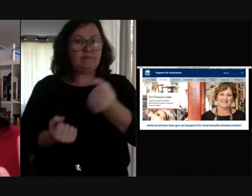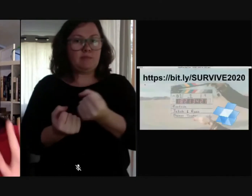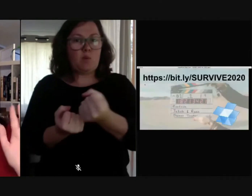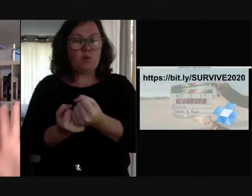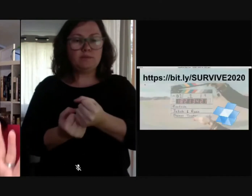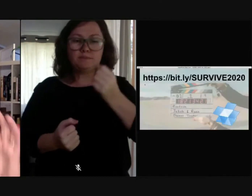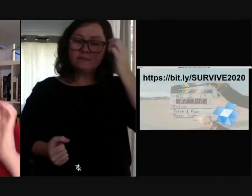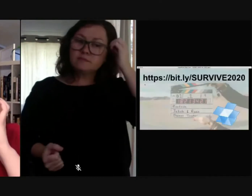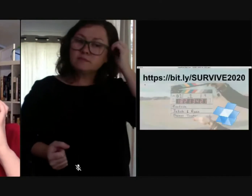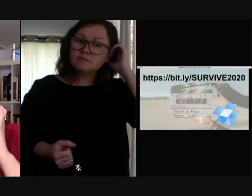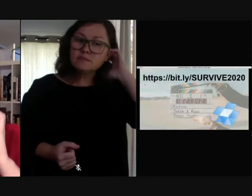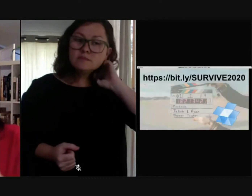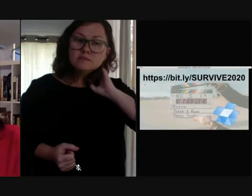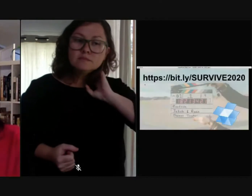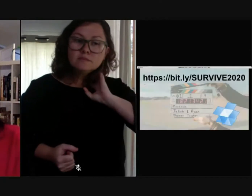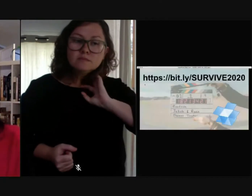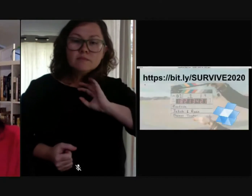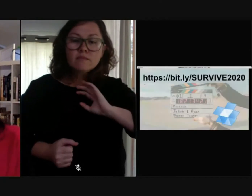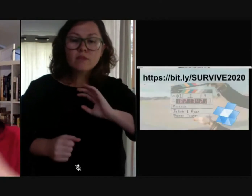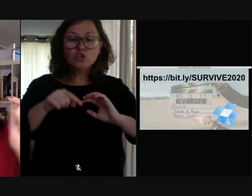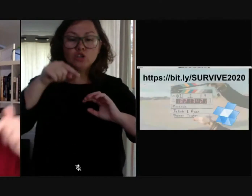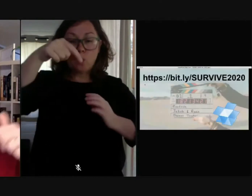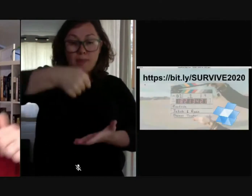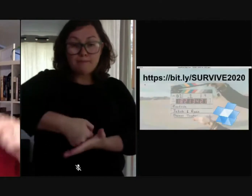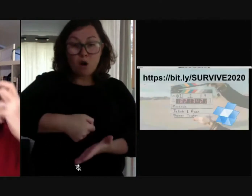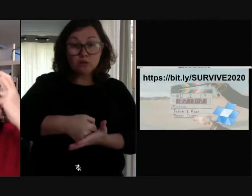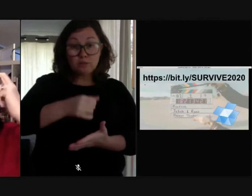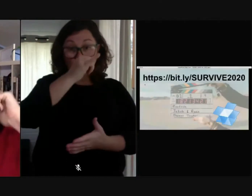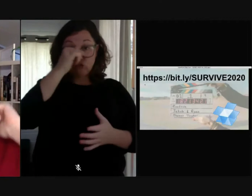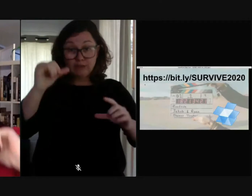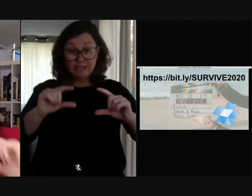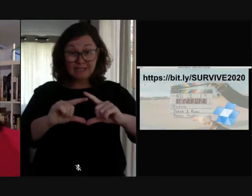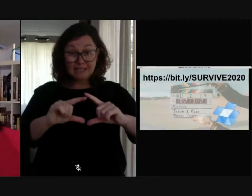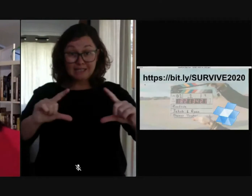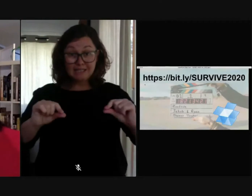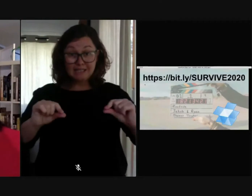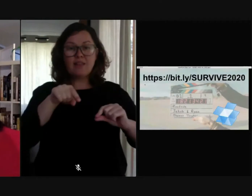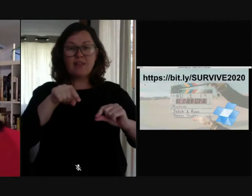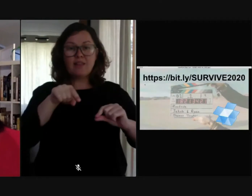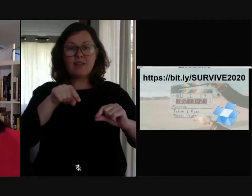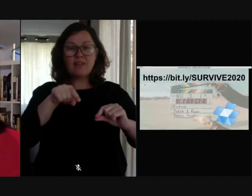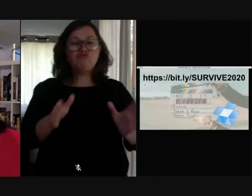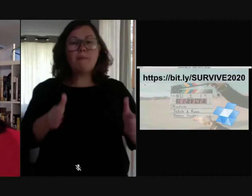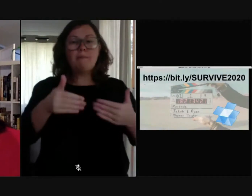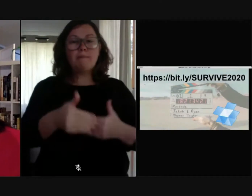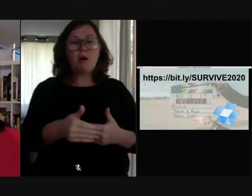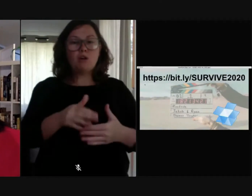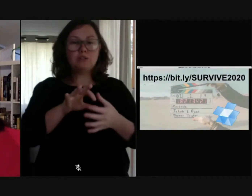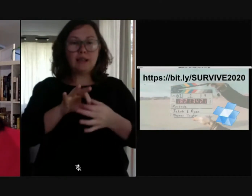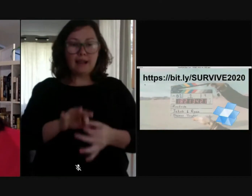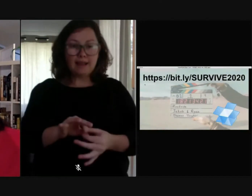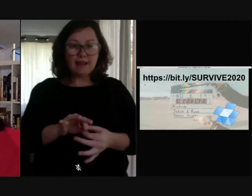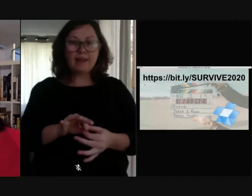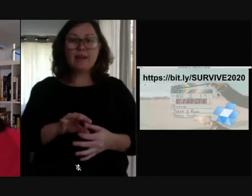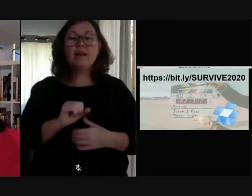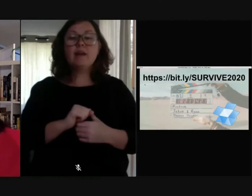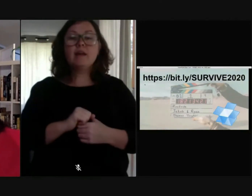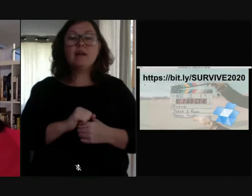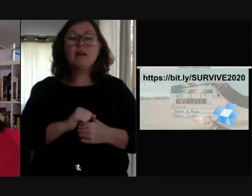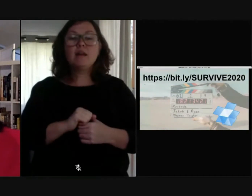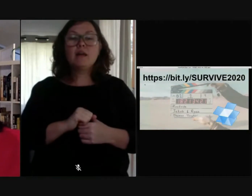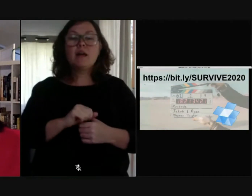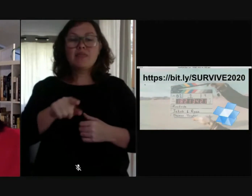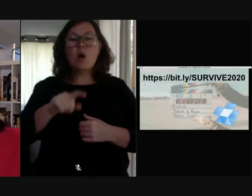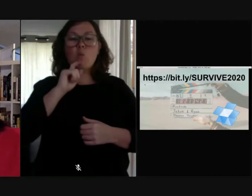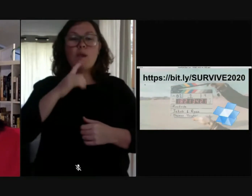the final thing, that's the Dropbox link, which you can also access below. That Dropbox will also be live for the length of